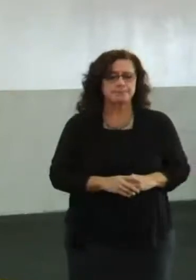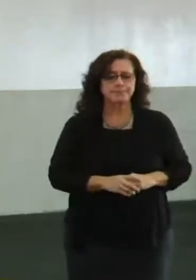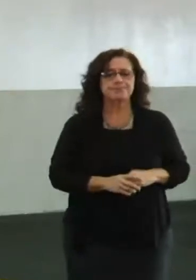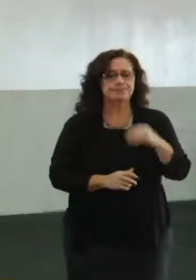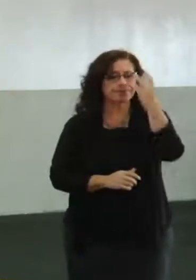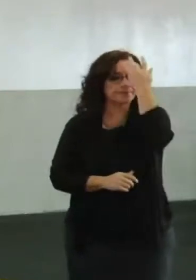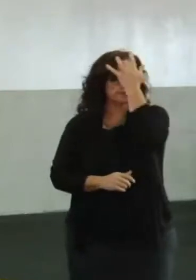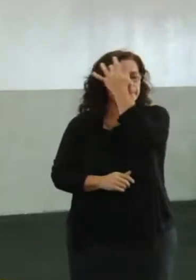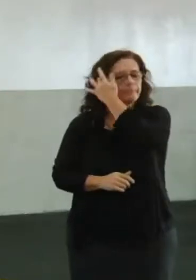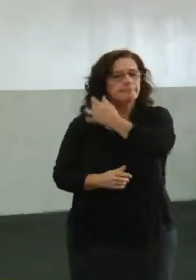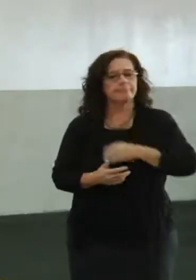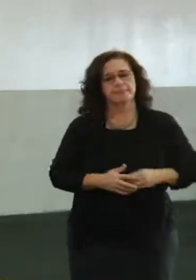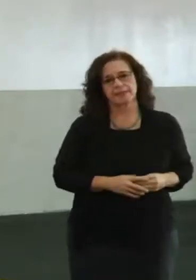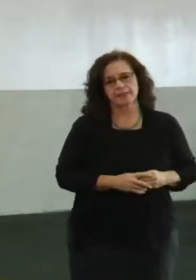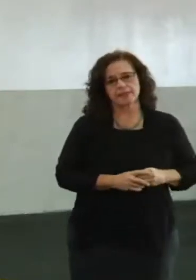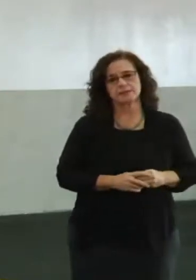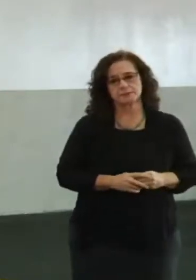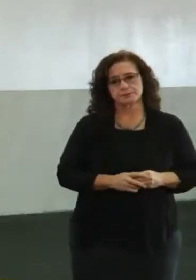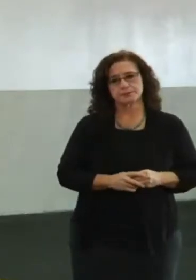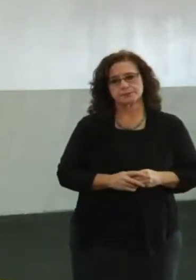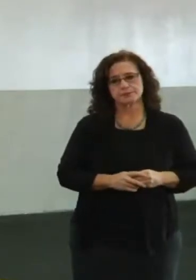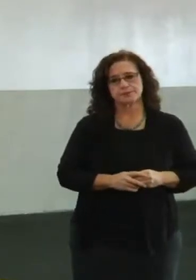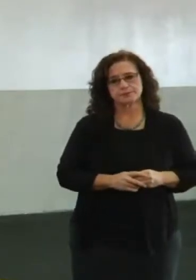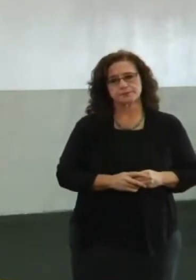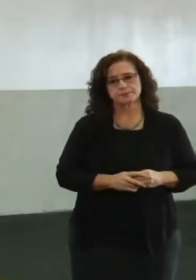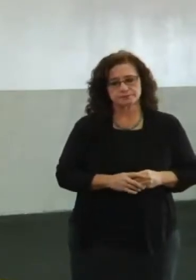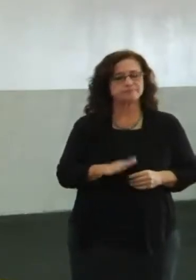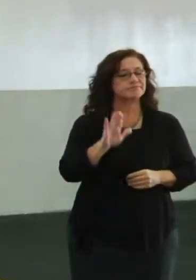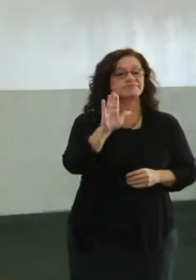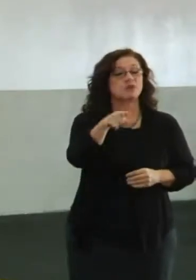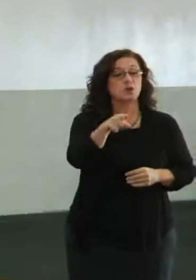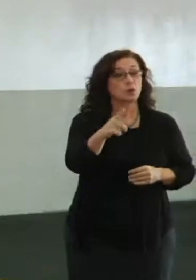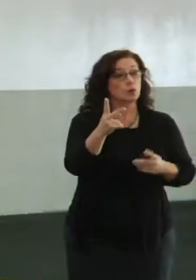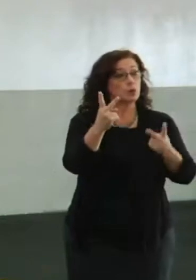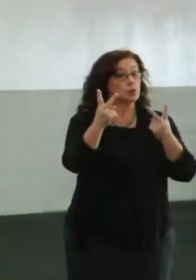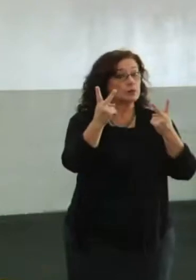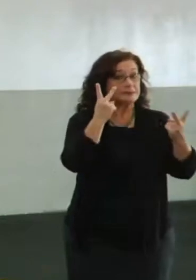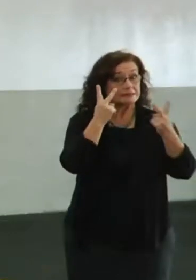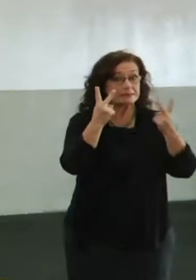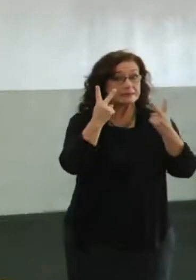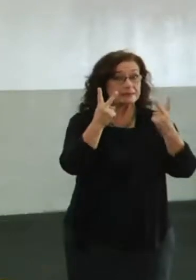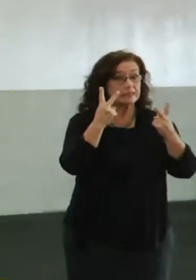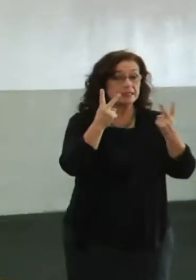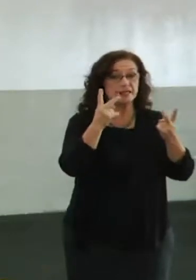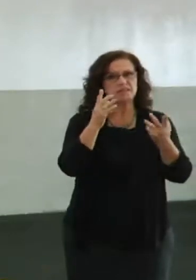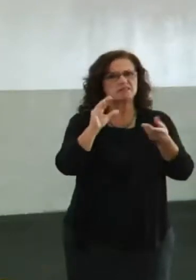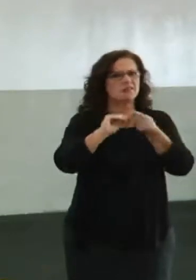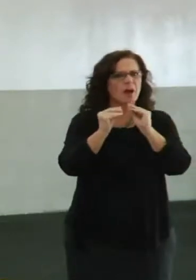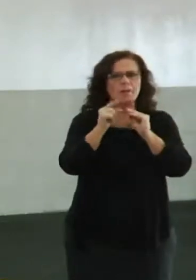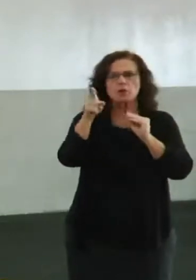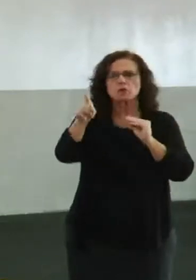2 people to 200 people to get COVID. Luckily, they didn't go into the hospital, but